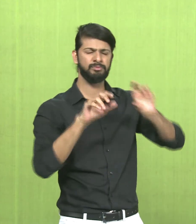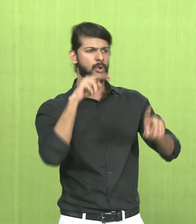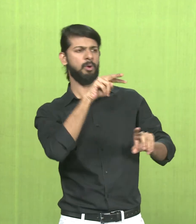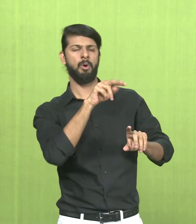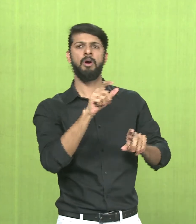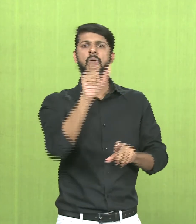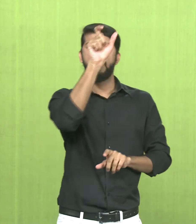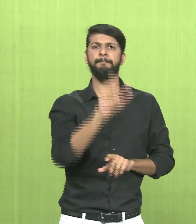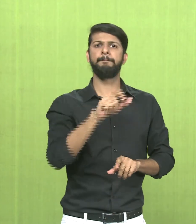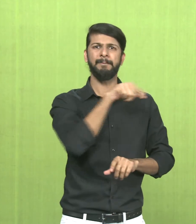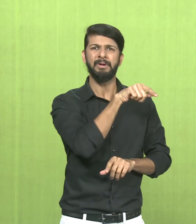is a specific kind of